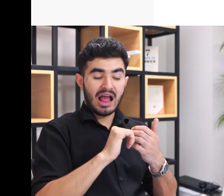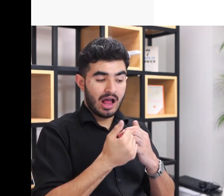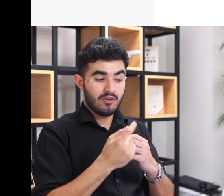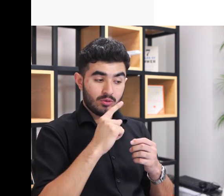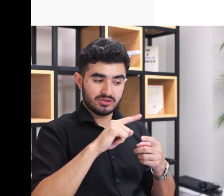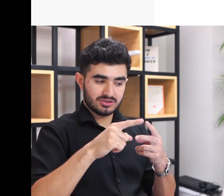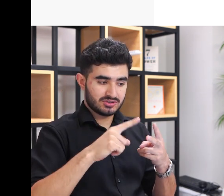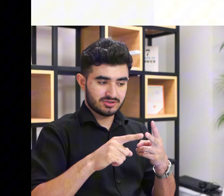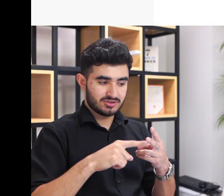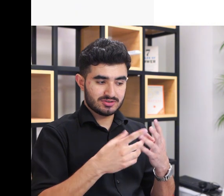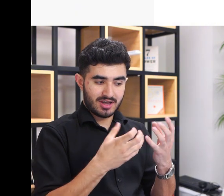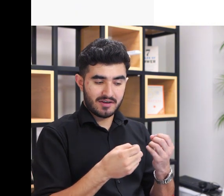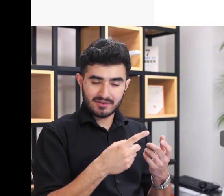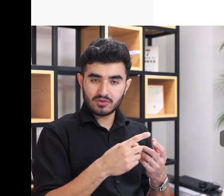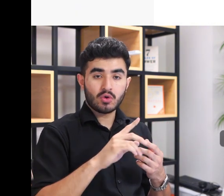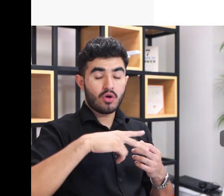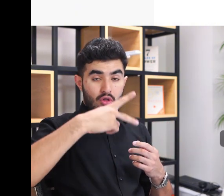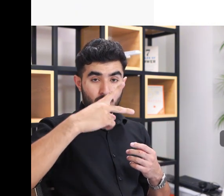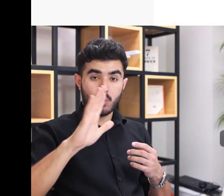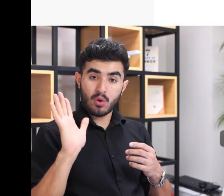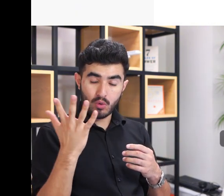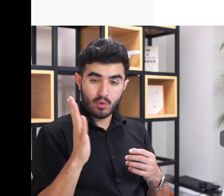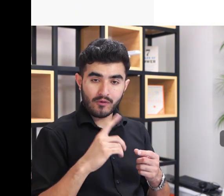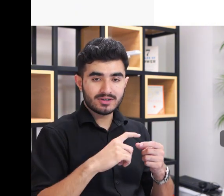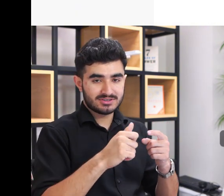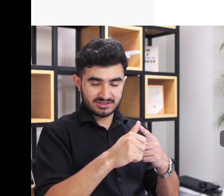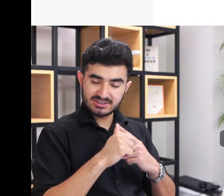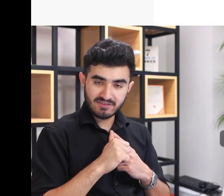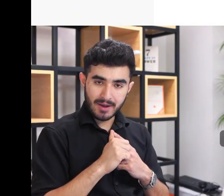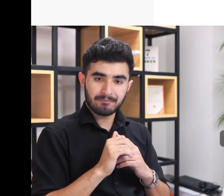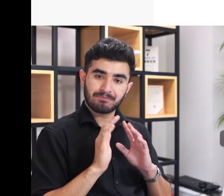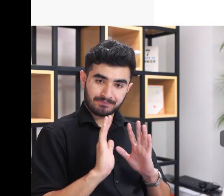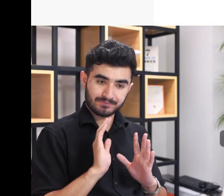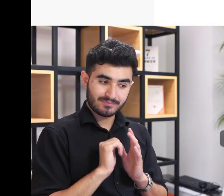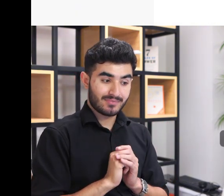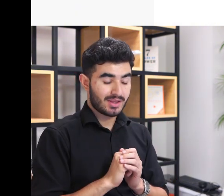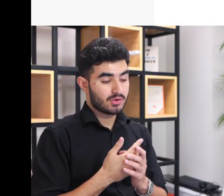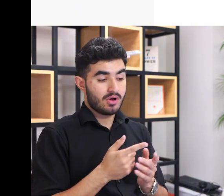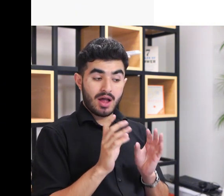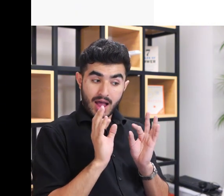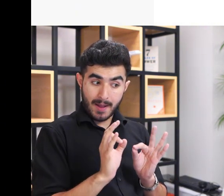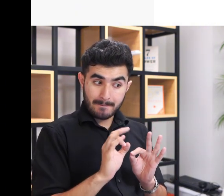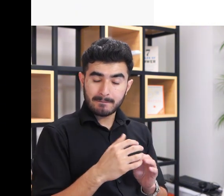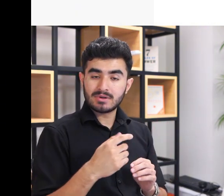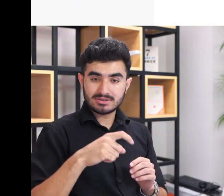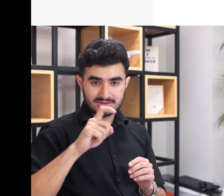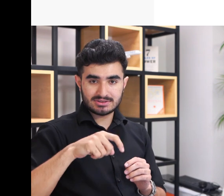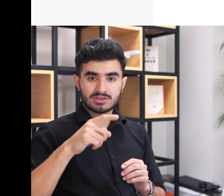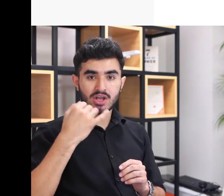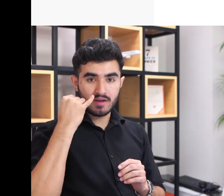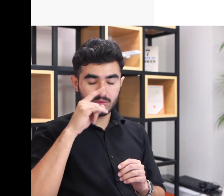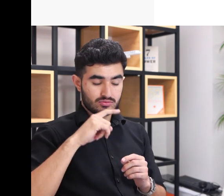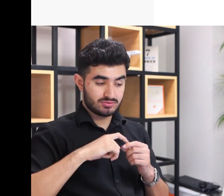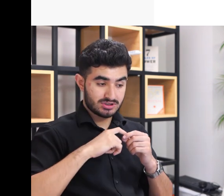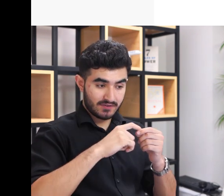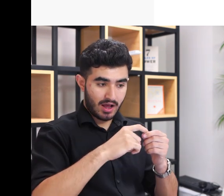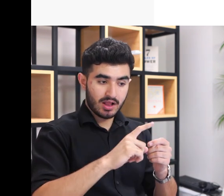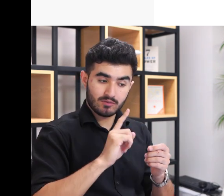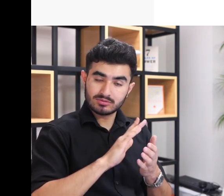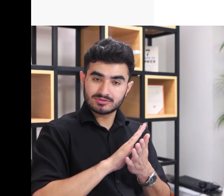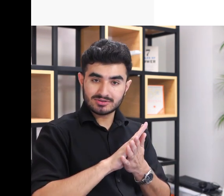It is explained with different points. Both responses are completely different. That's why it's important to give the AI better